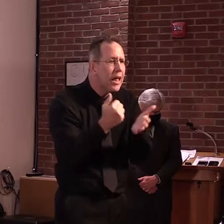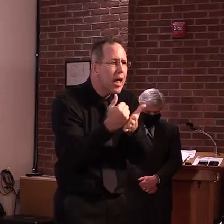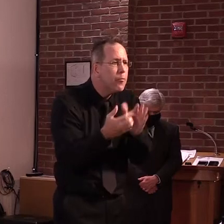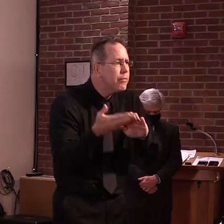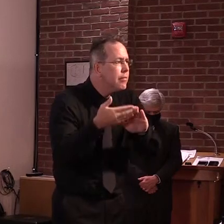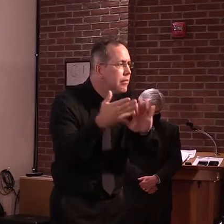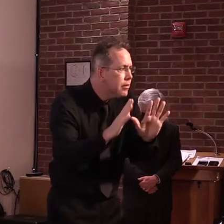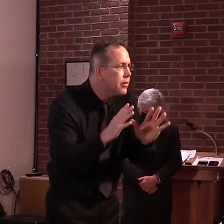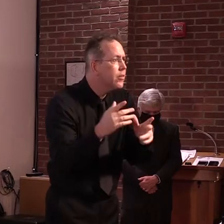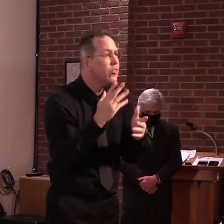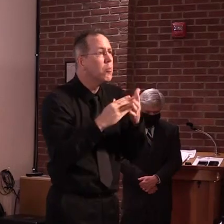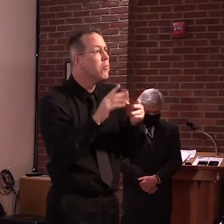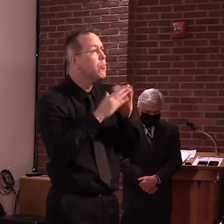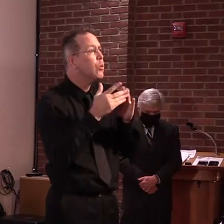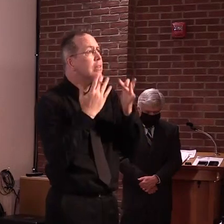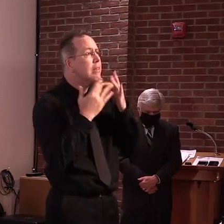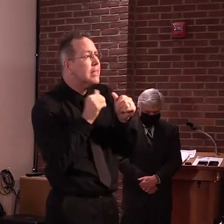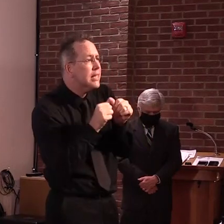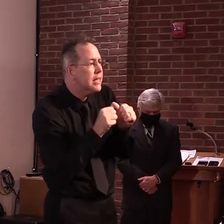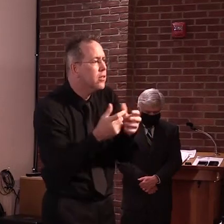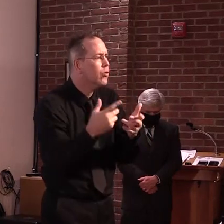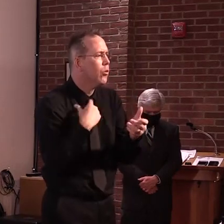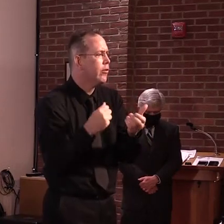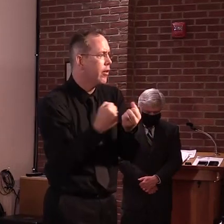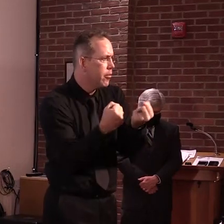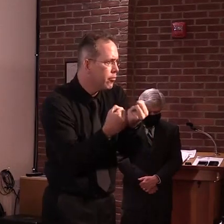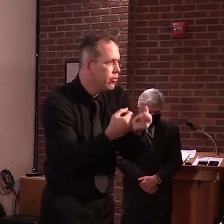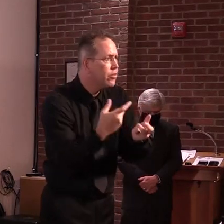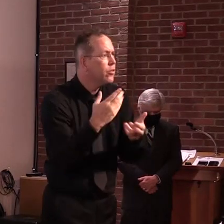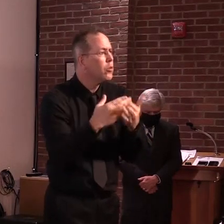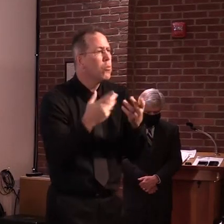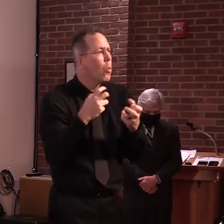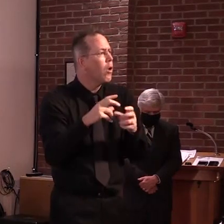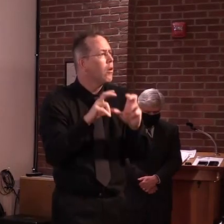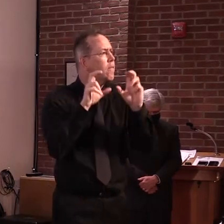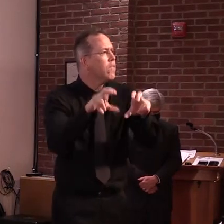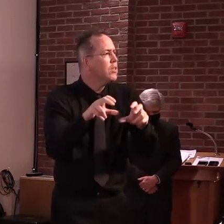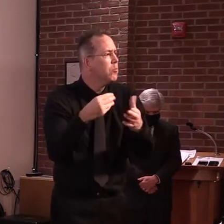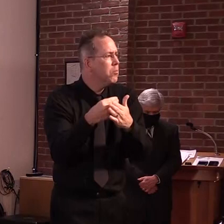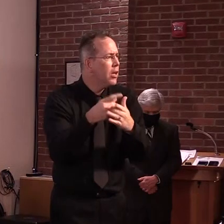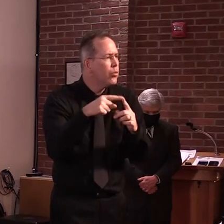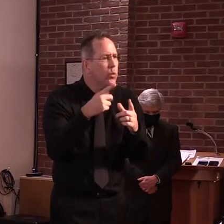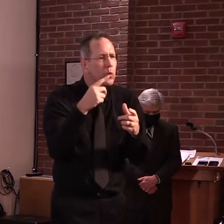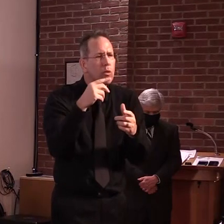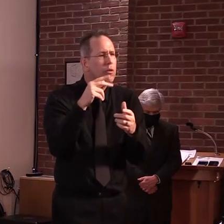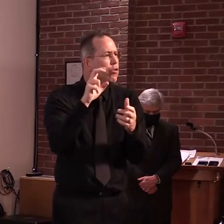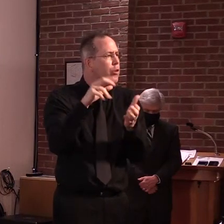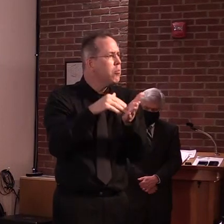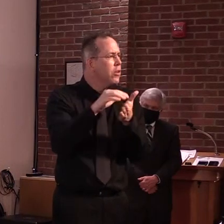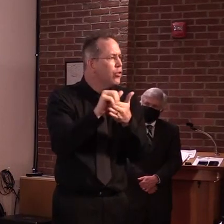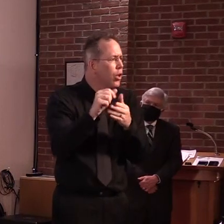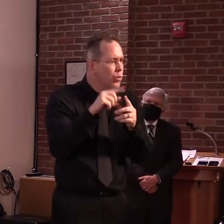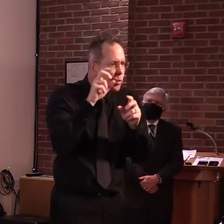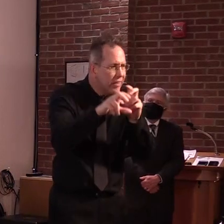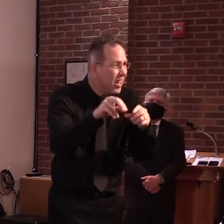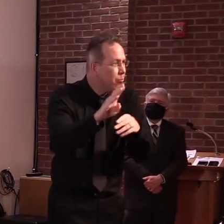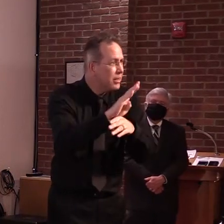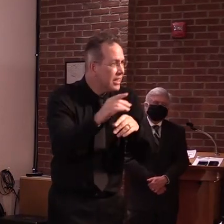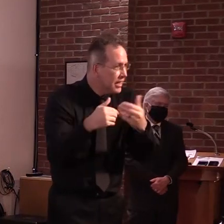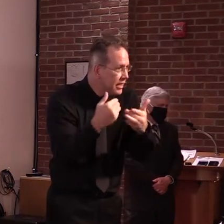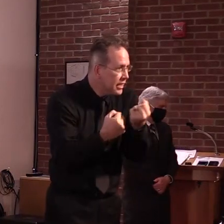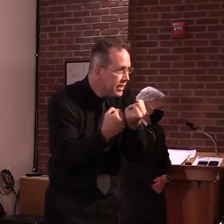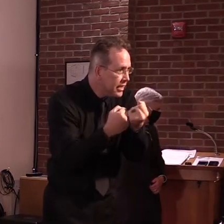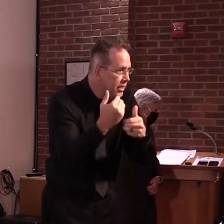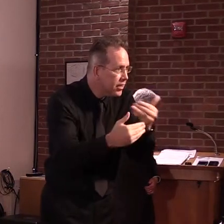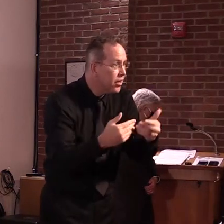invest $310 million to keep them from going under. That phase one money was intended to cast a wide